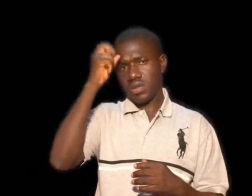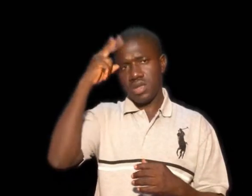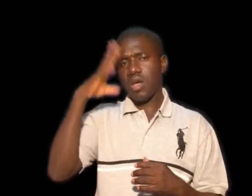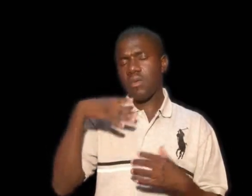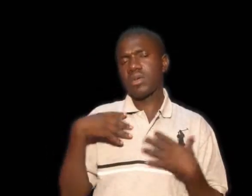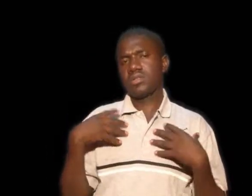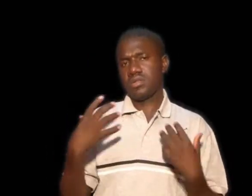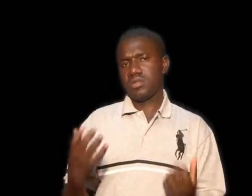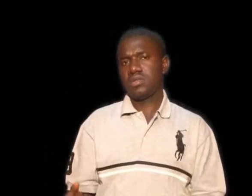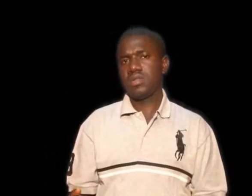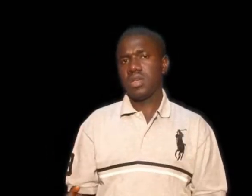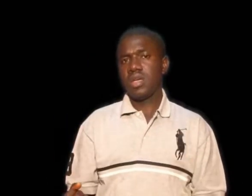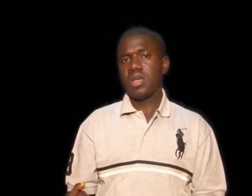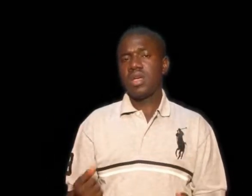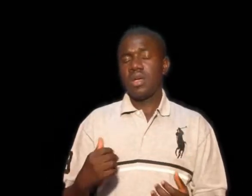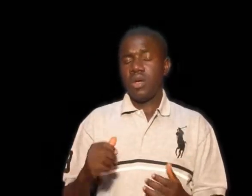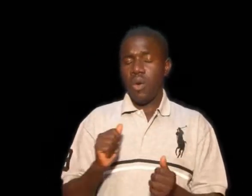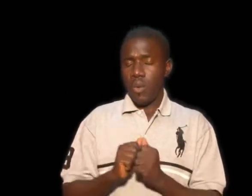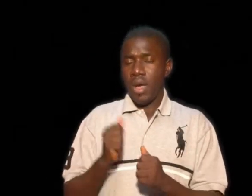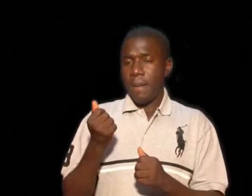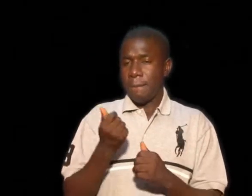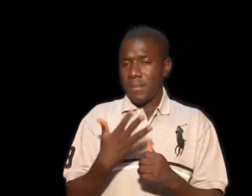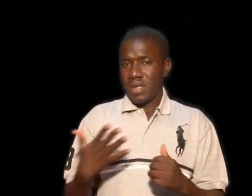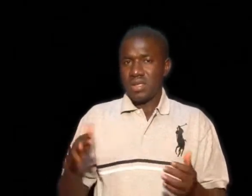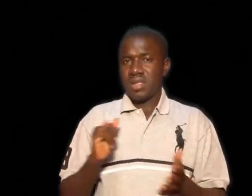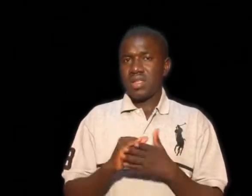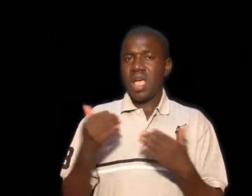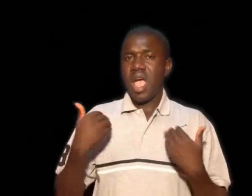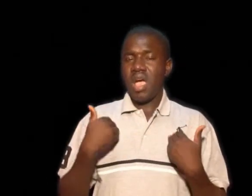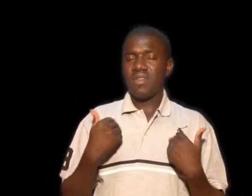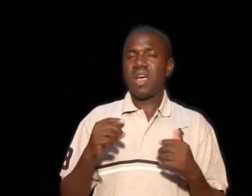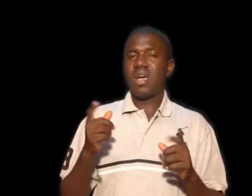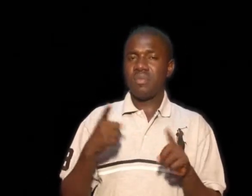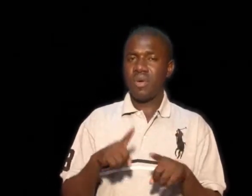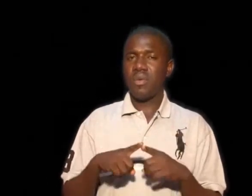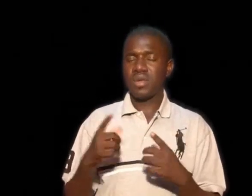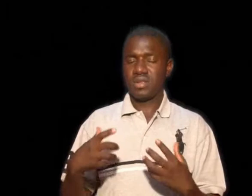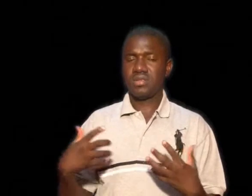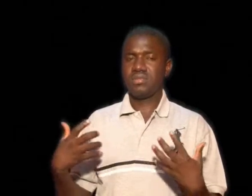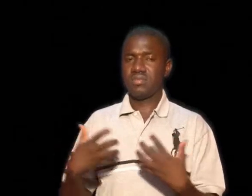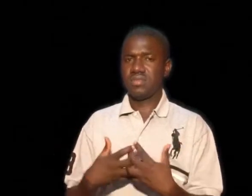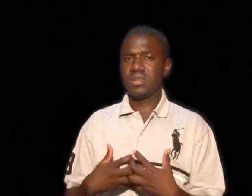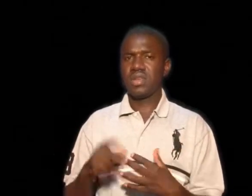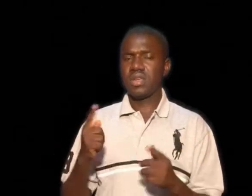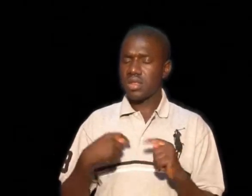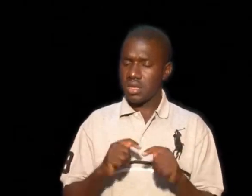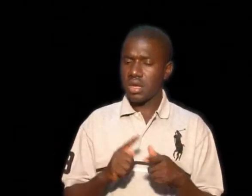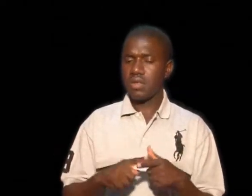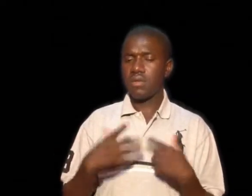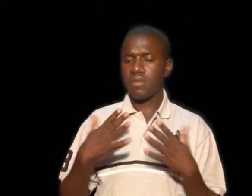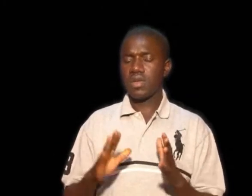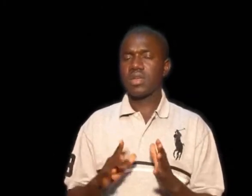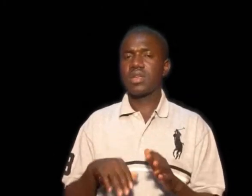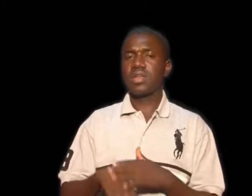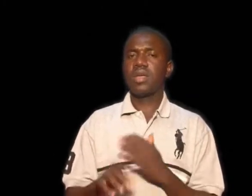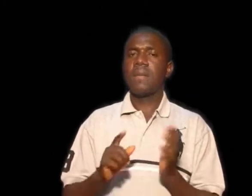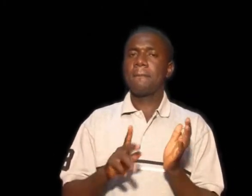was cured. Despite many years of rejection and ridicule by his peers, Shehu managed to finish his primary and secondary